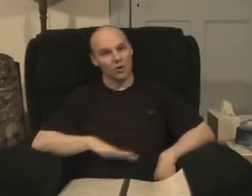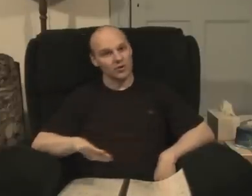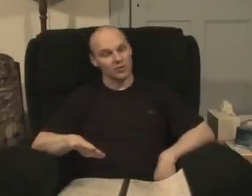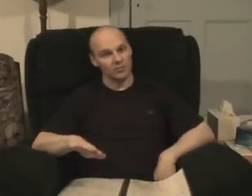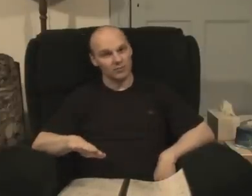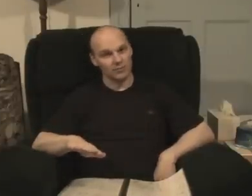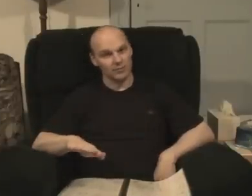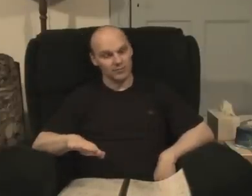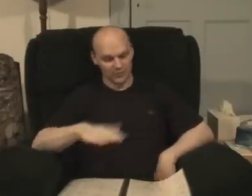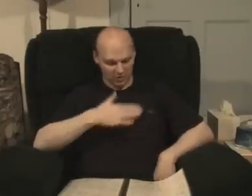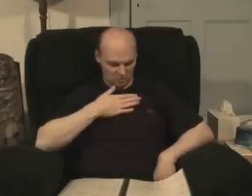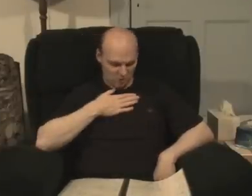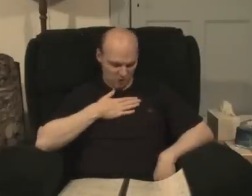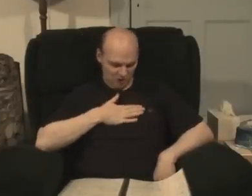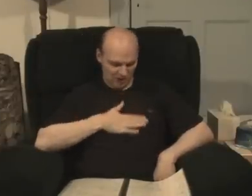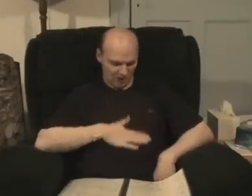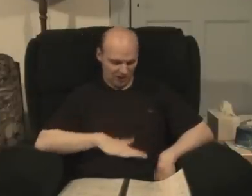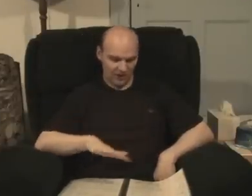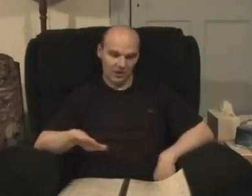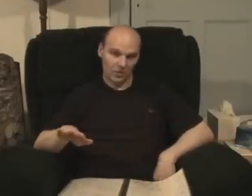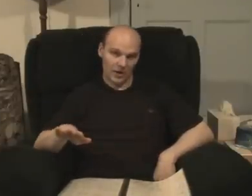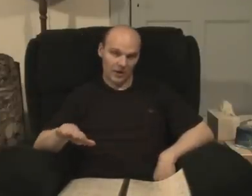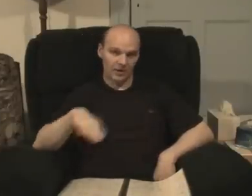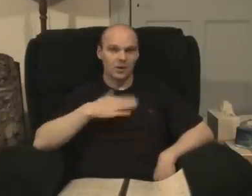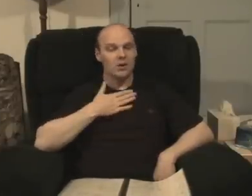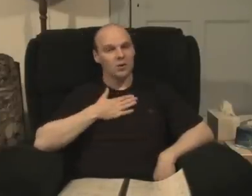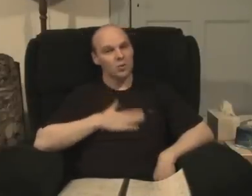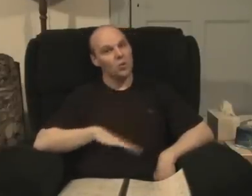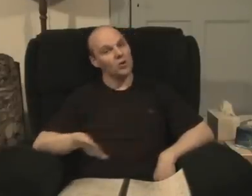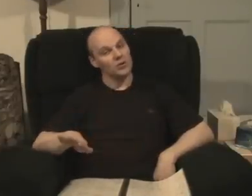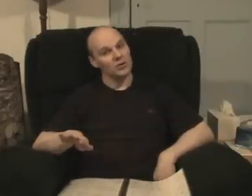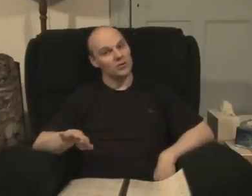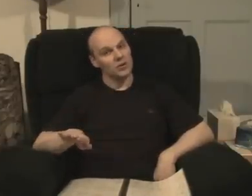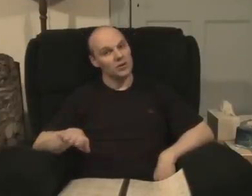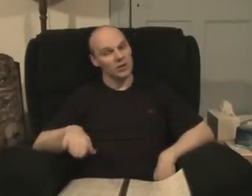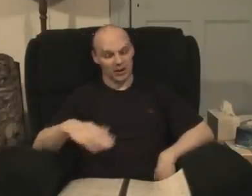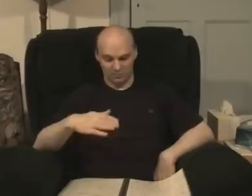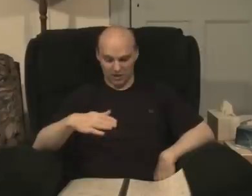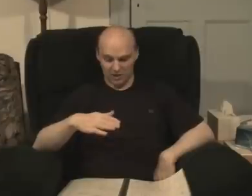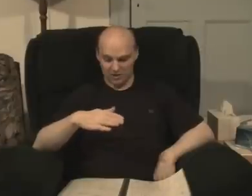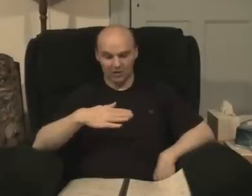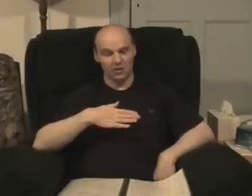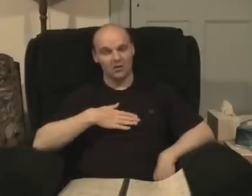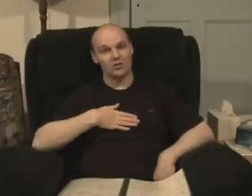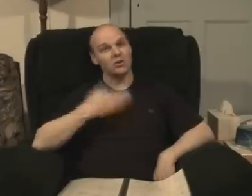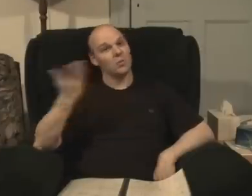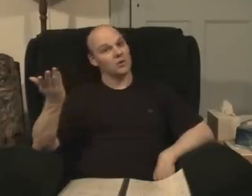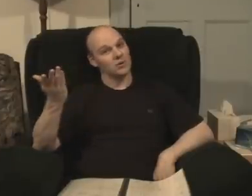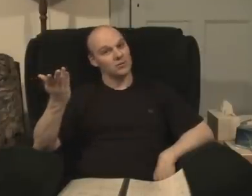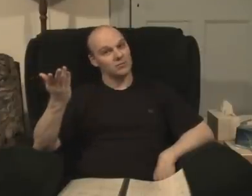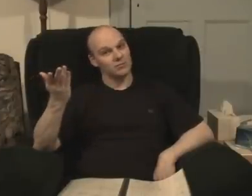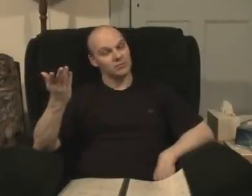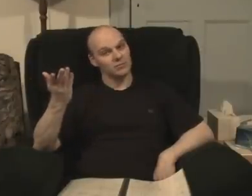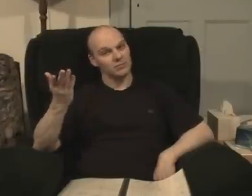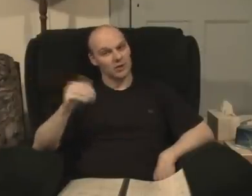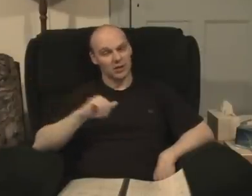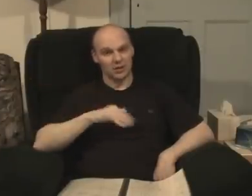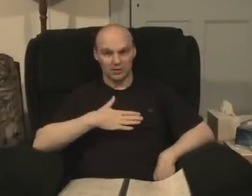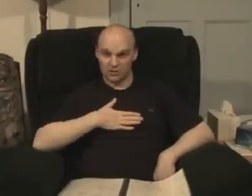Want. So brushing down and then away. Want. And don't want.